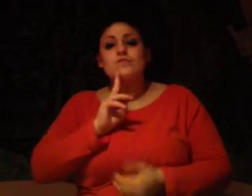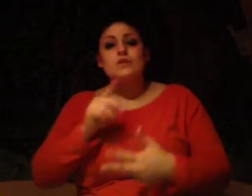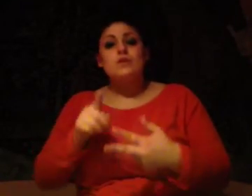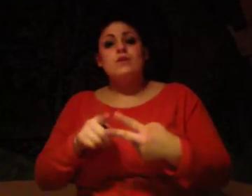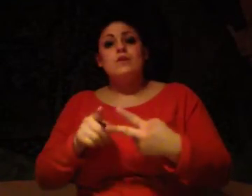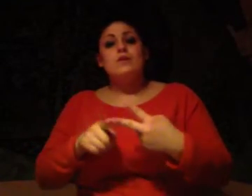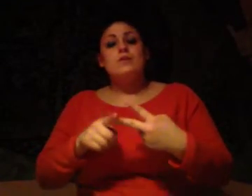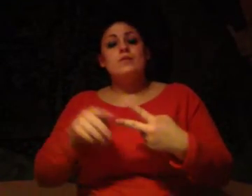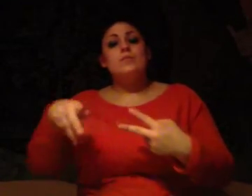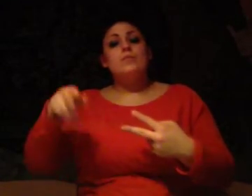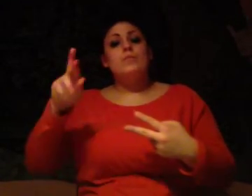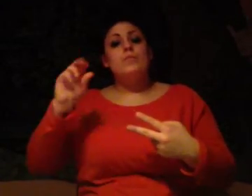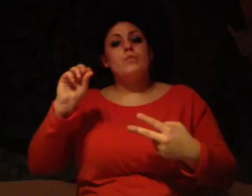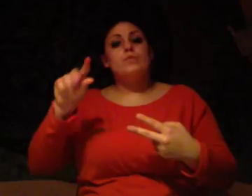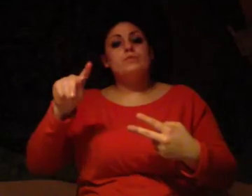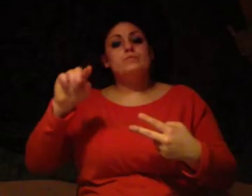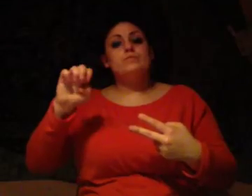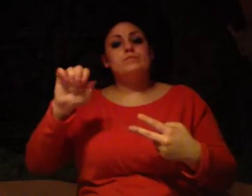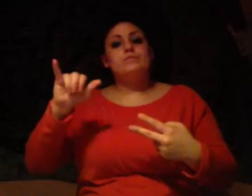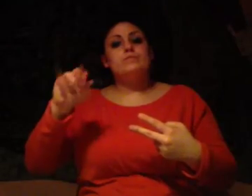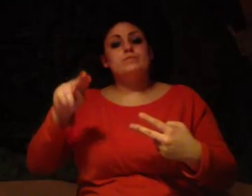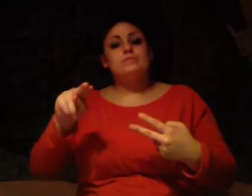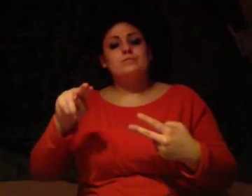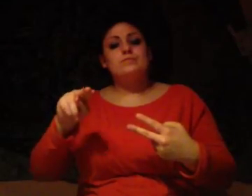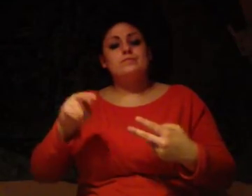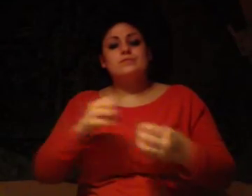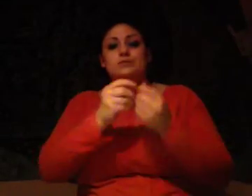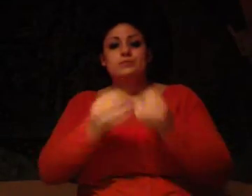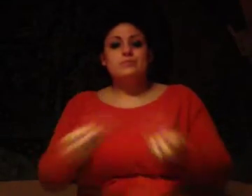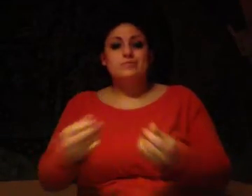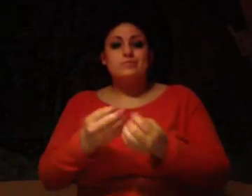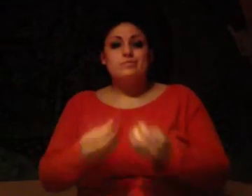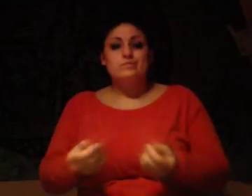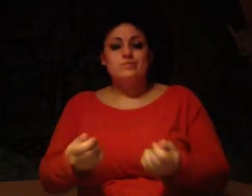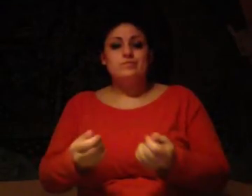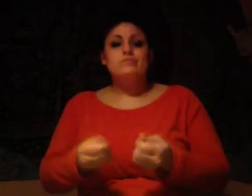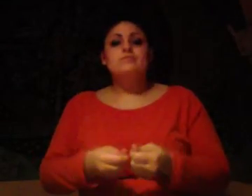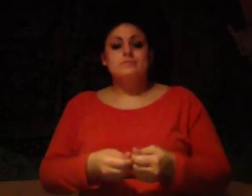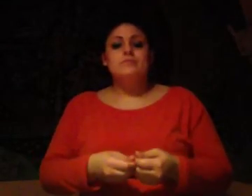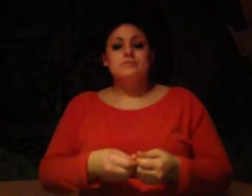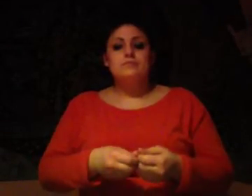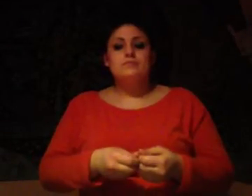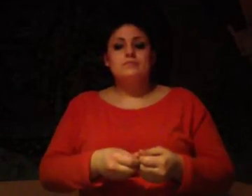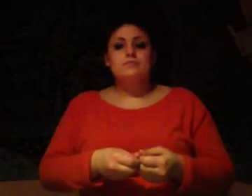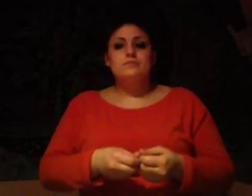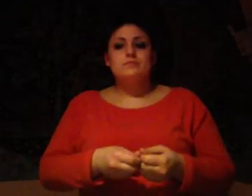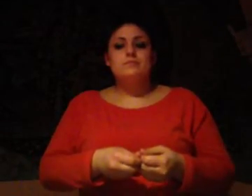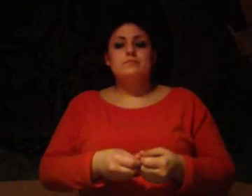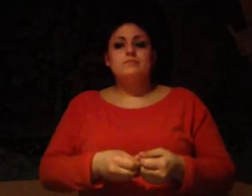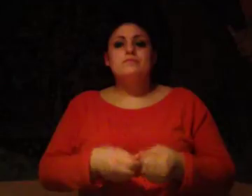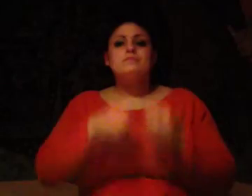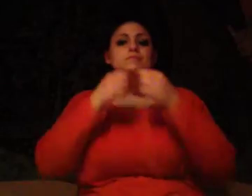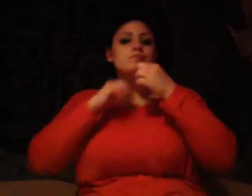components. Food does spend quite a bit of time, actually, in the digestive system to facilitate this process. Once the